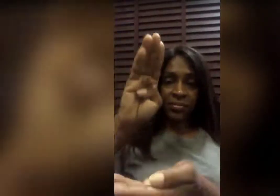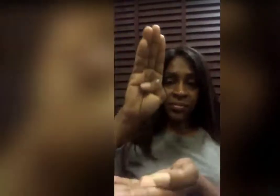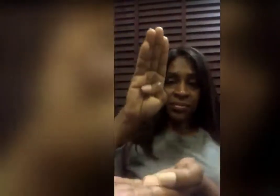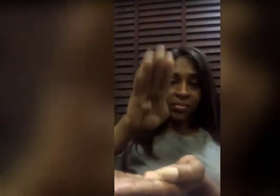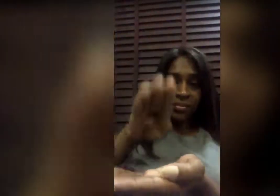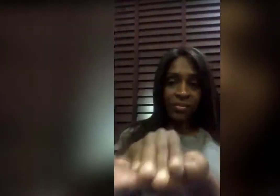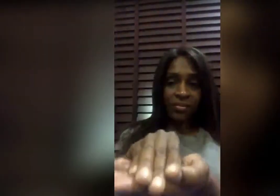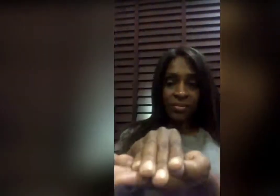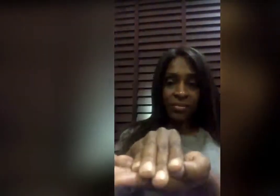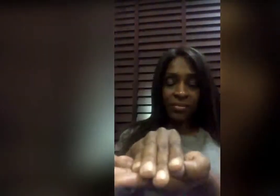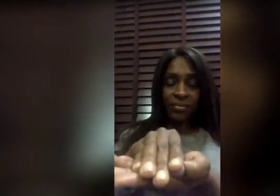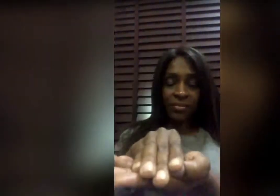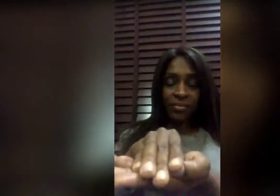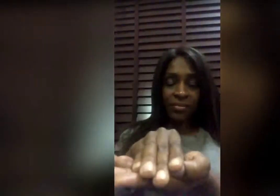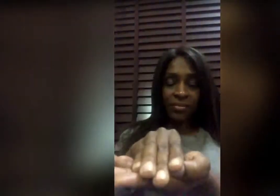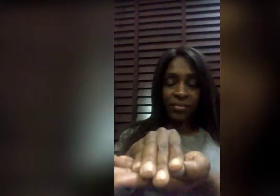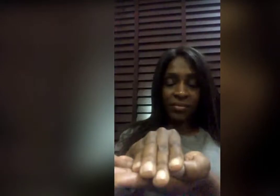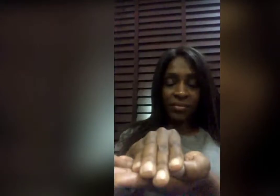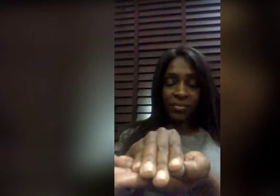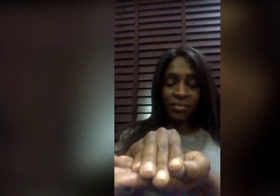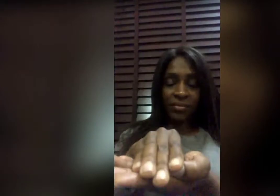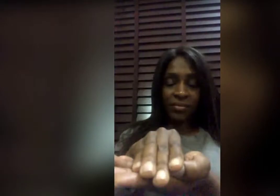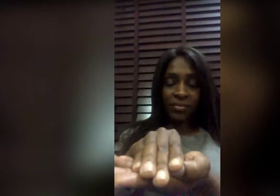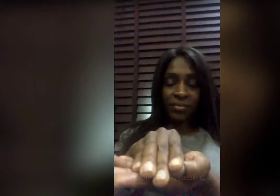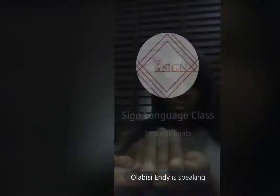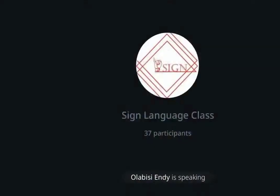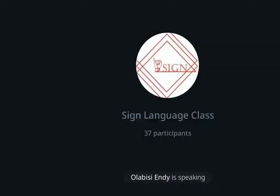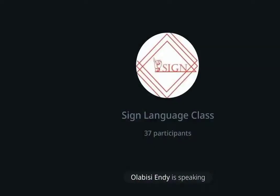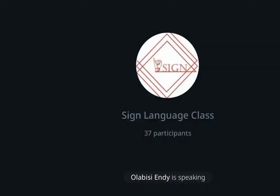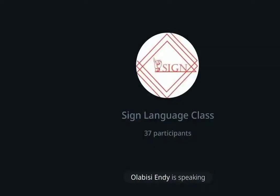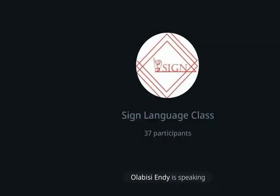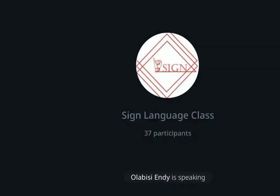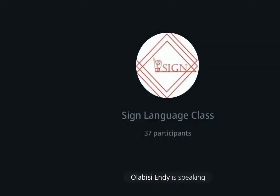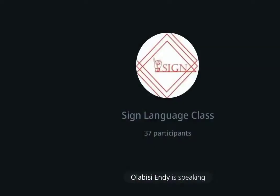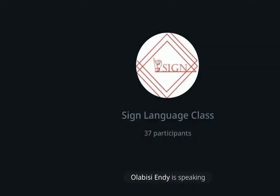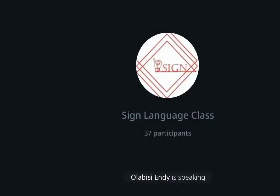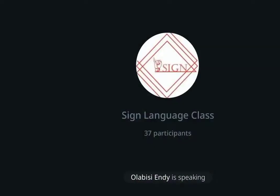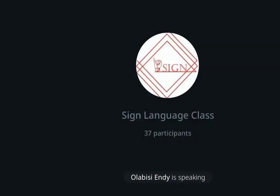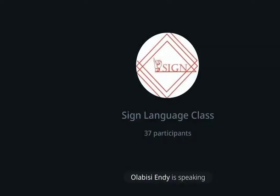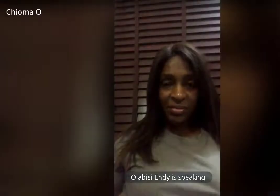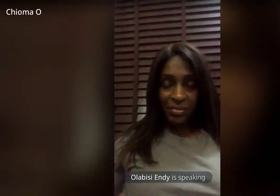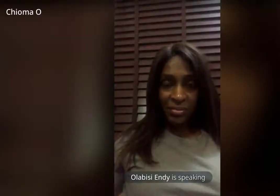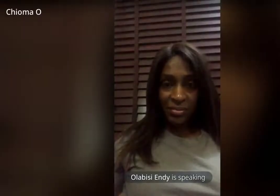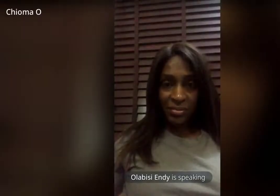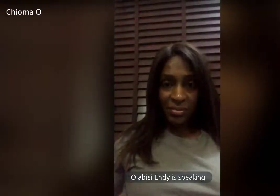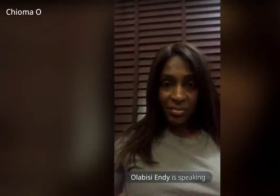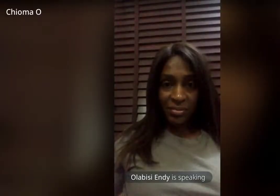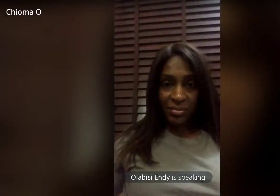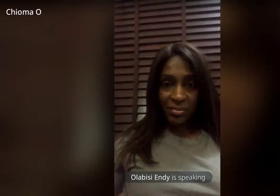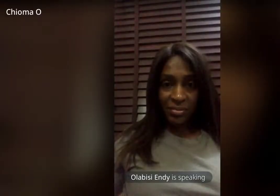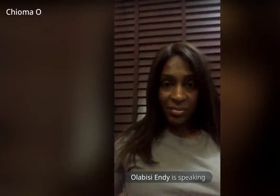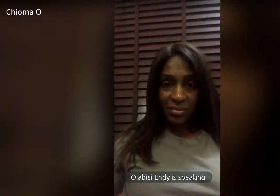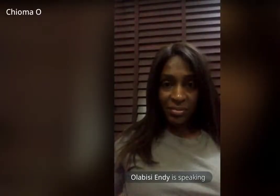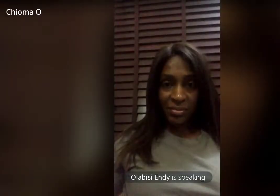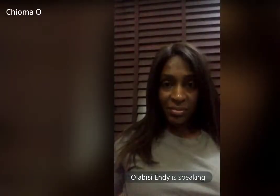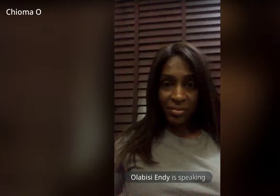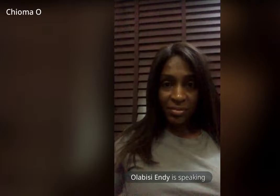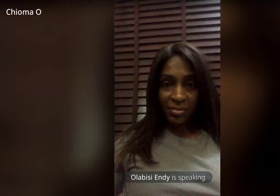Okay, you try. But we wouldn't want that B to fall. It should stand on the palm.